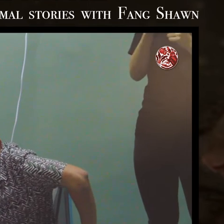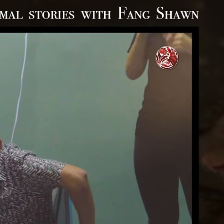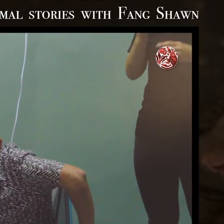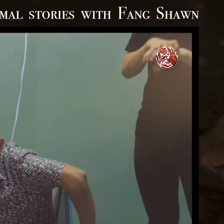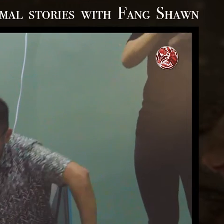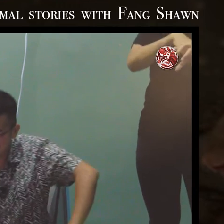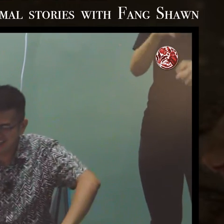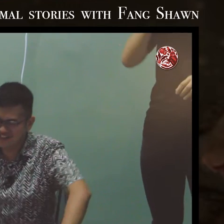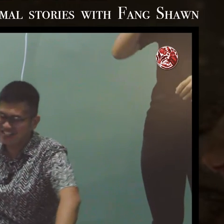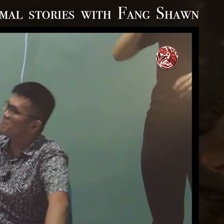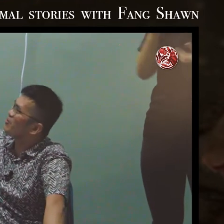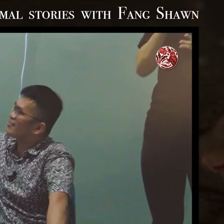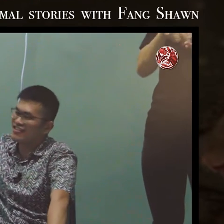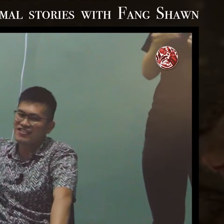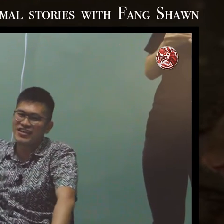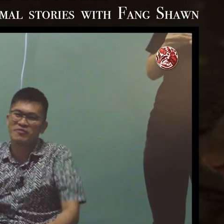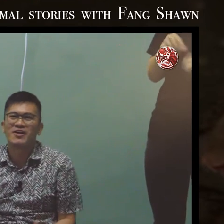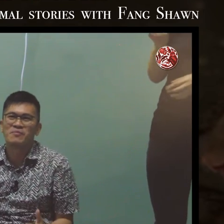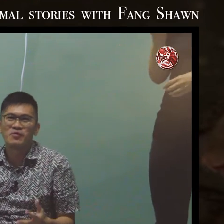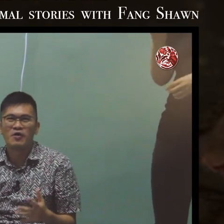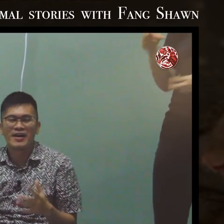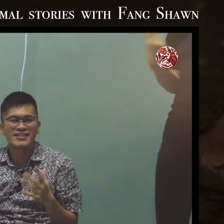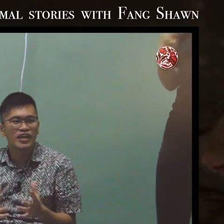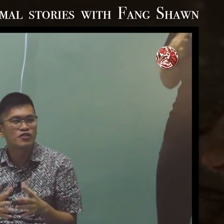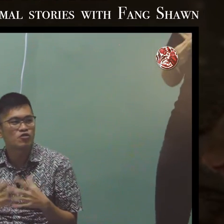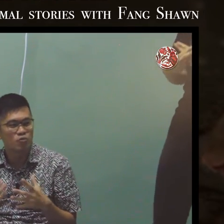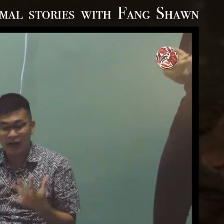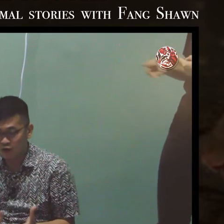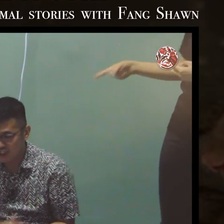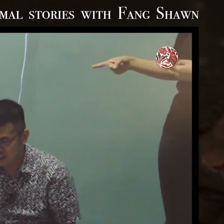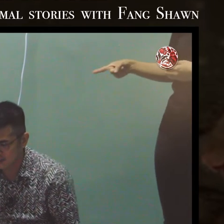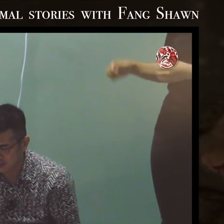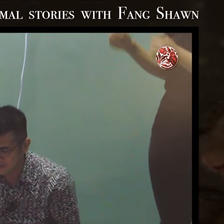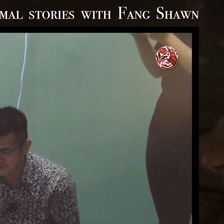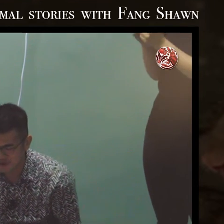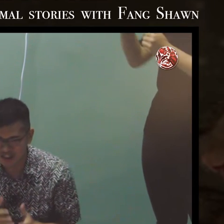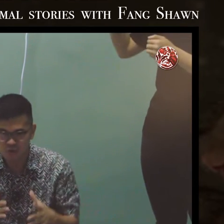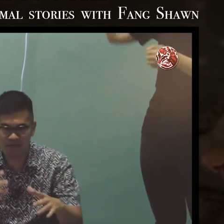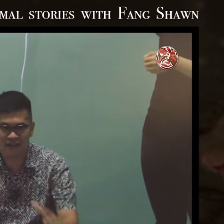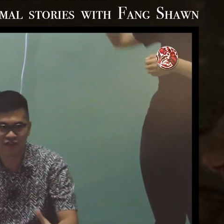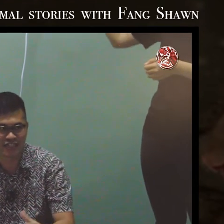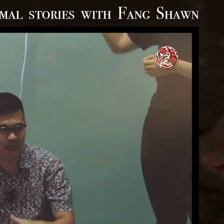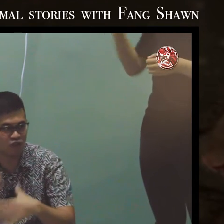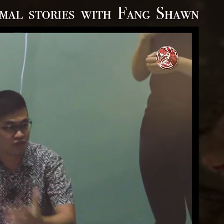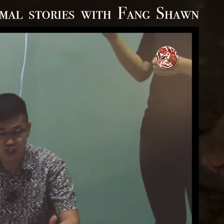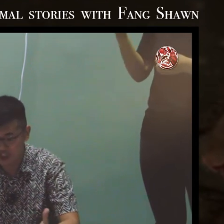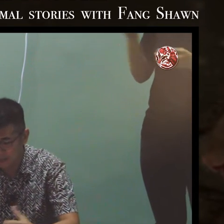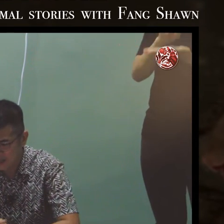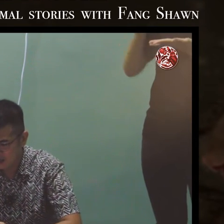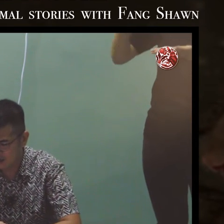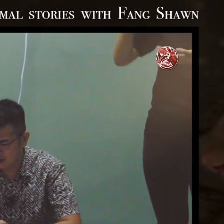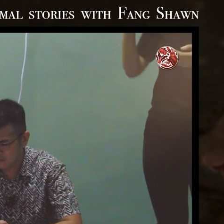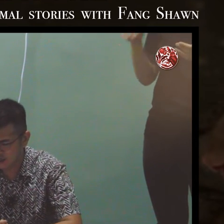kidding. But okay, so these books, alongside my secondary school bio teacher, they really were my first step into